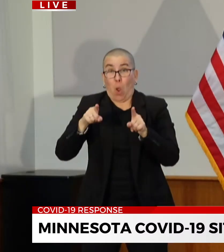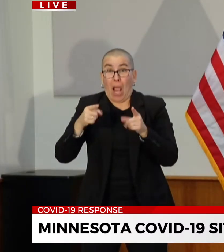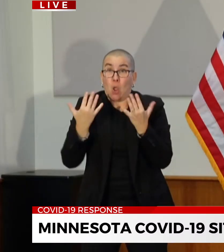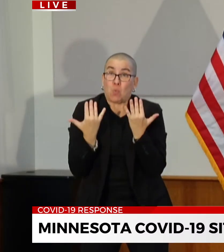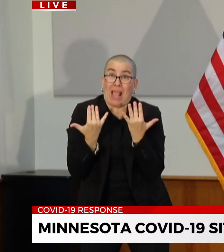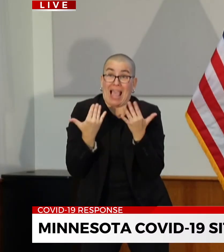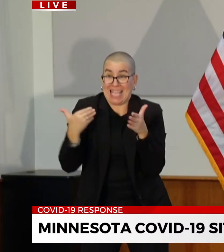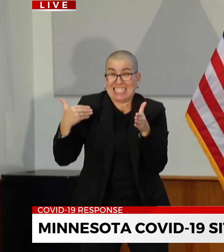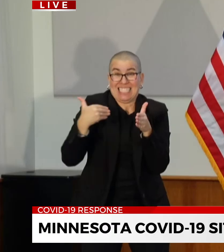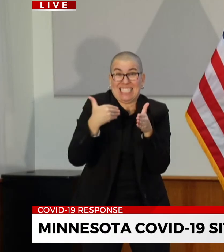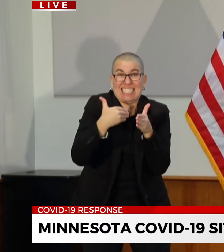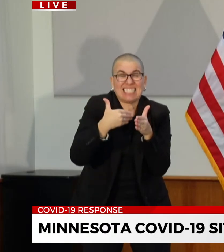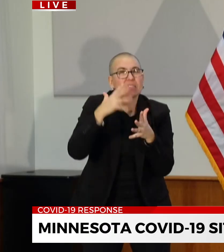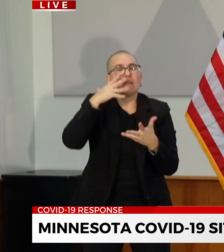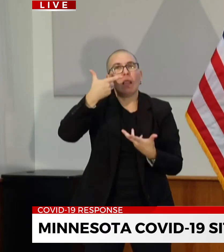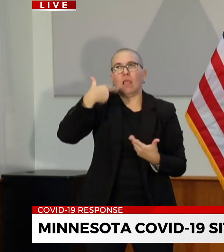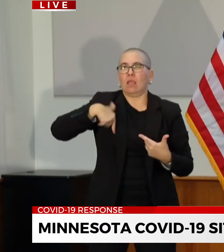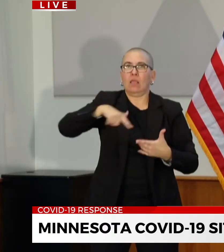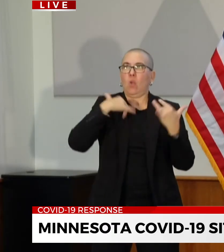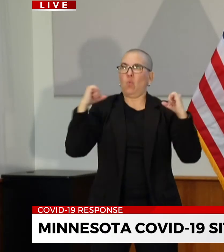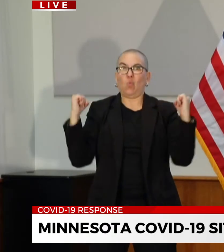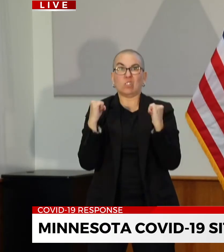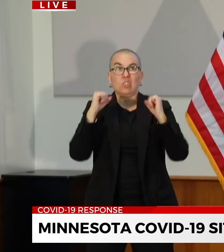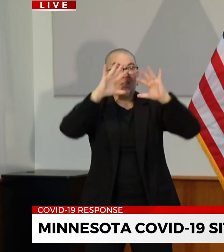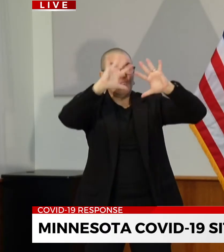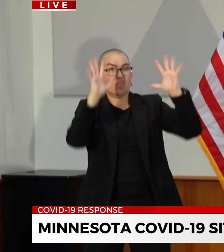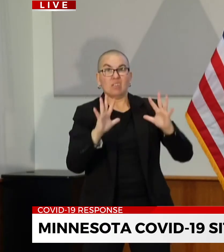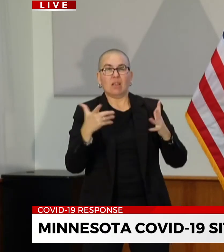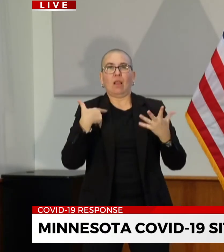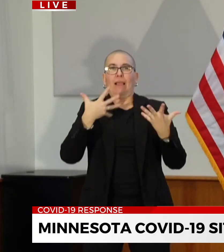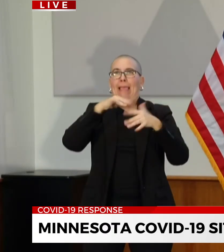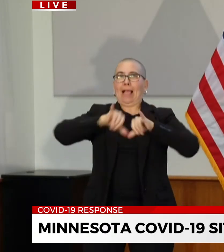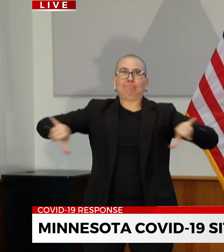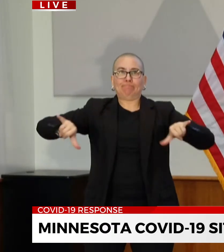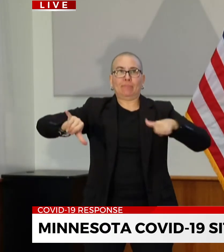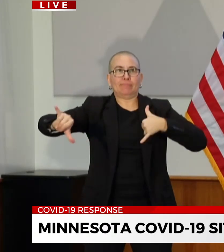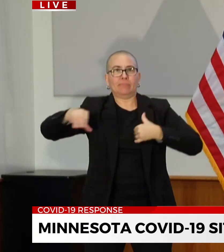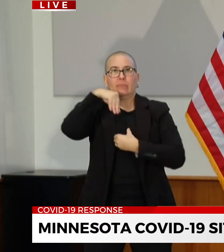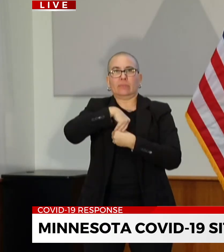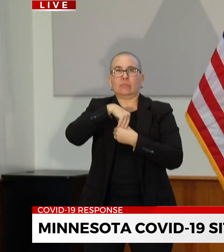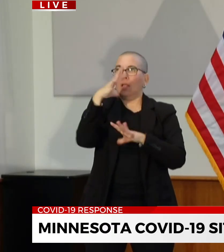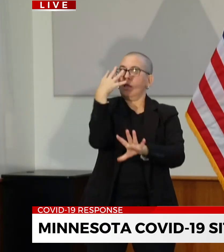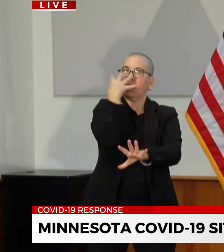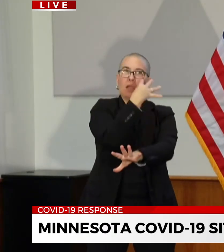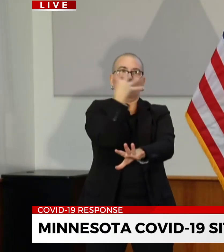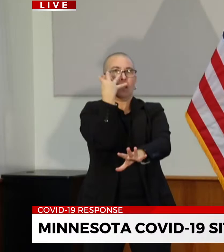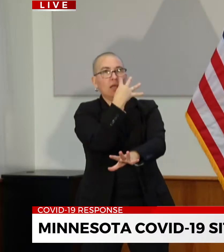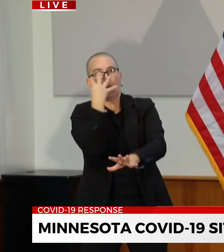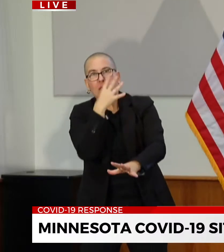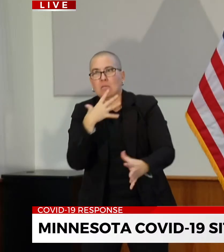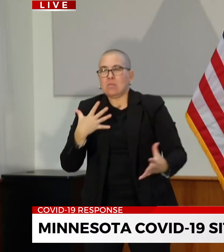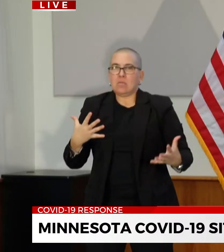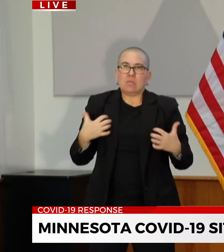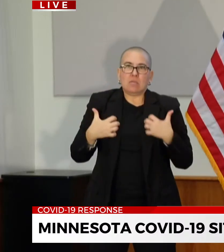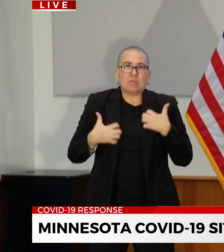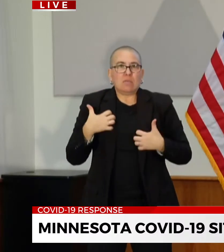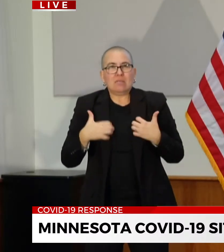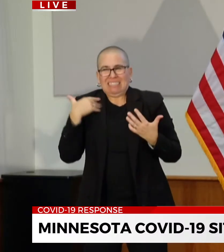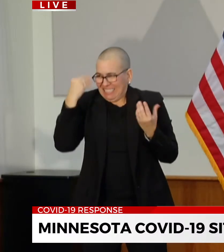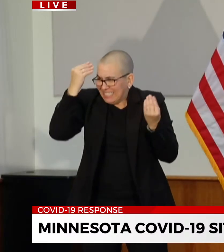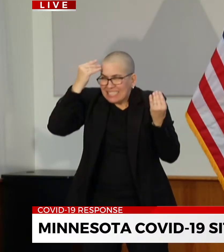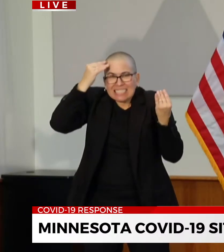worst place in the pandemic. So the desire, I mean, even I'm thinking about things like this. What happens during